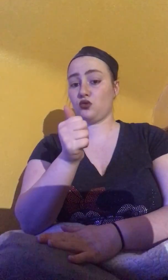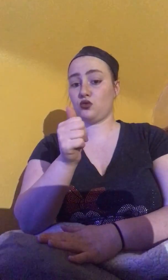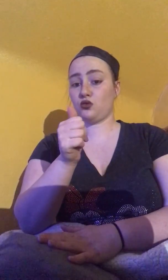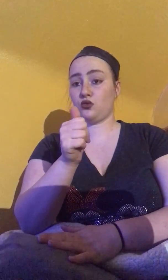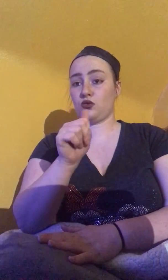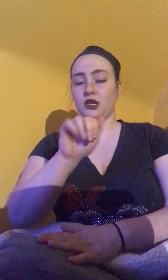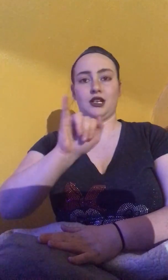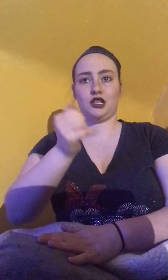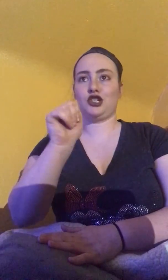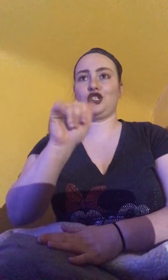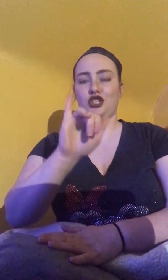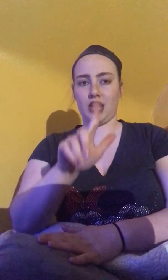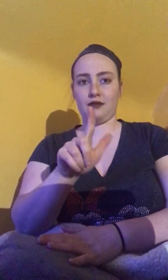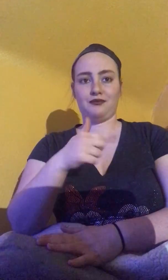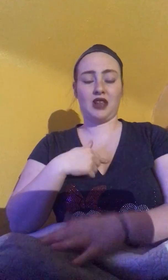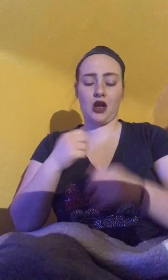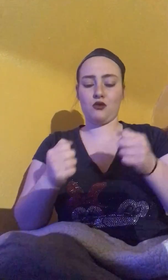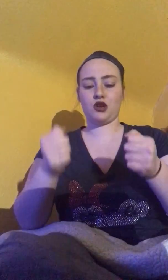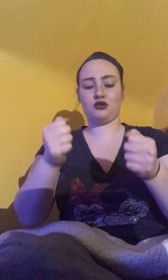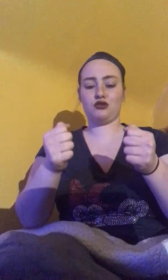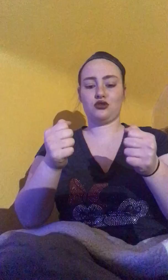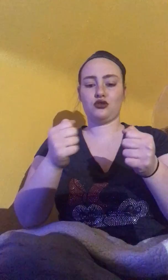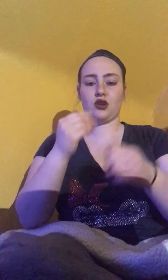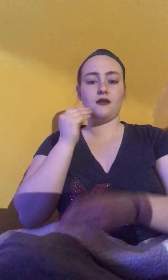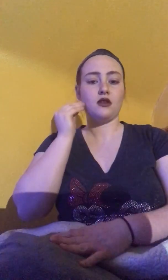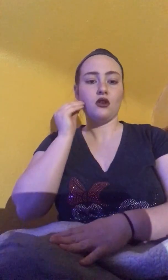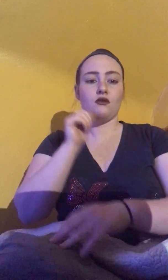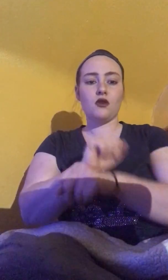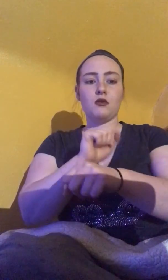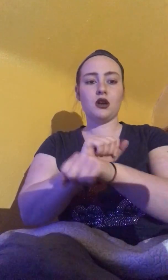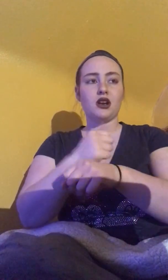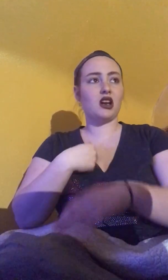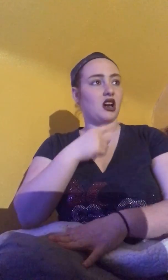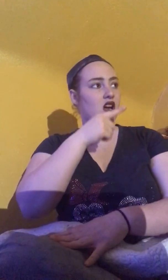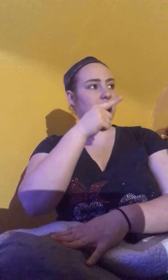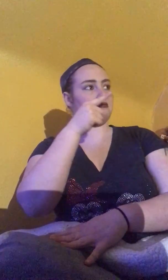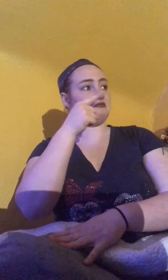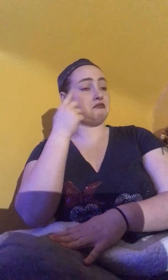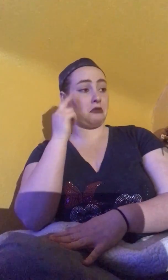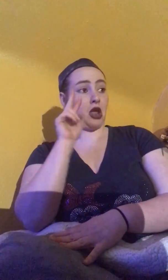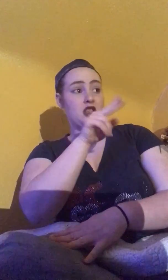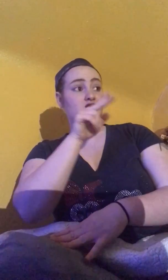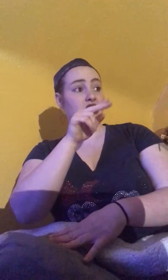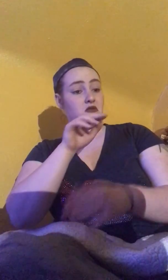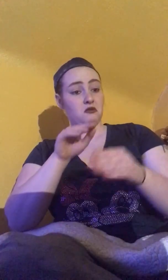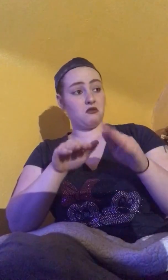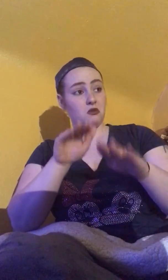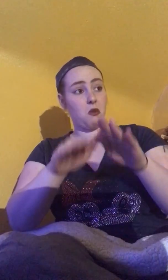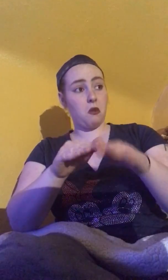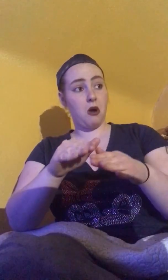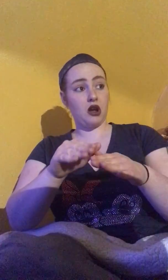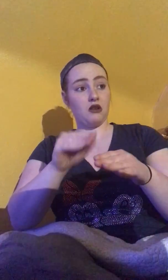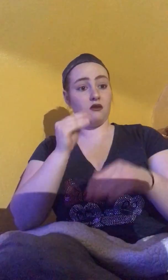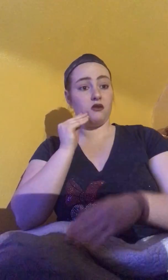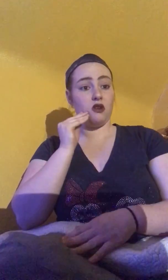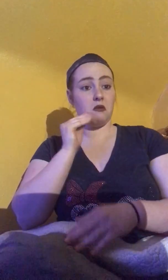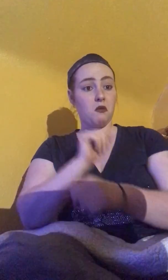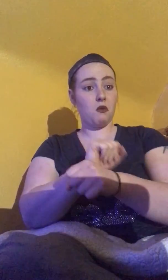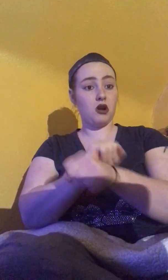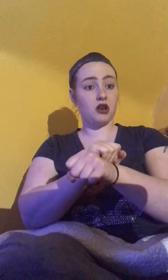driving home from work, I saw her walking across the street, and I pulled over. I was like, "Hey, do you want me to give you a ride?" And she told me she was